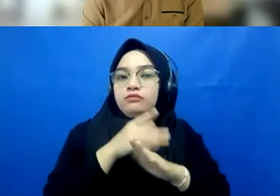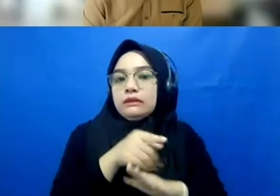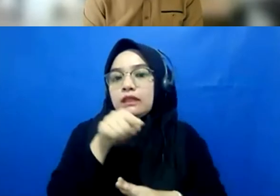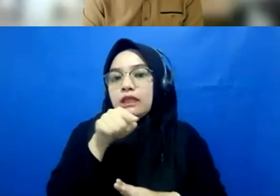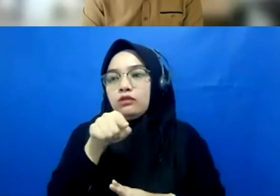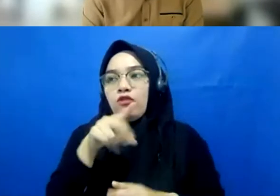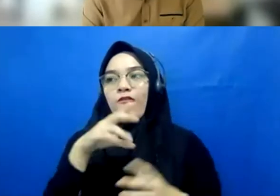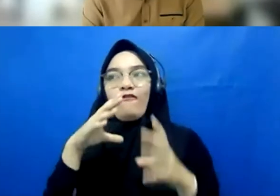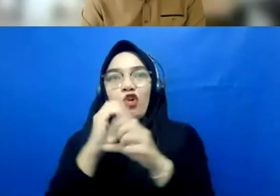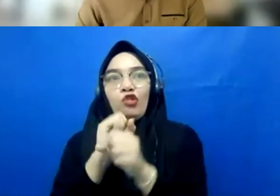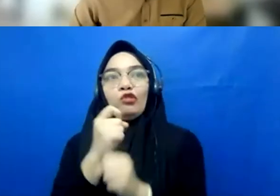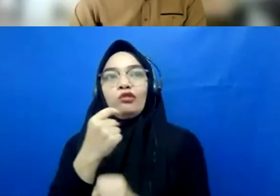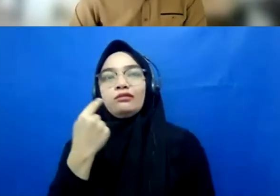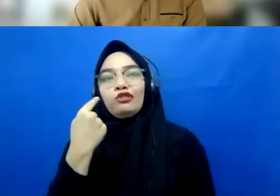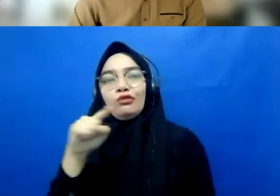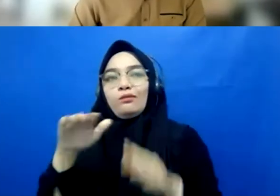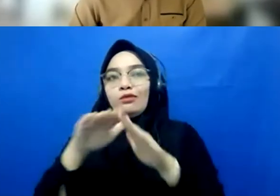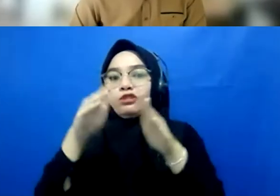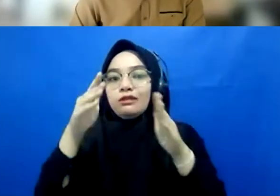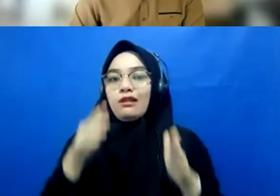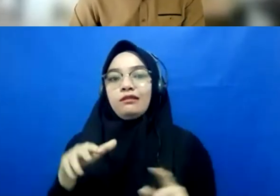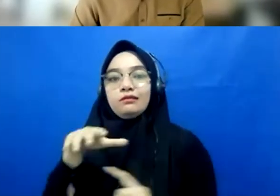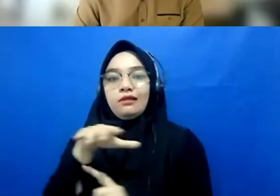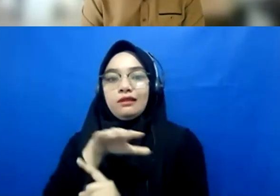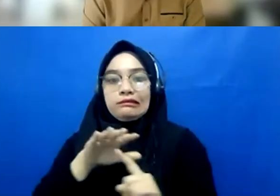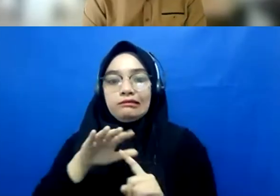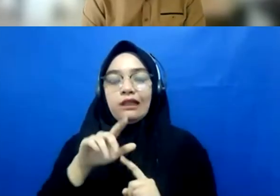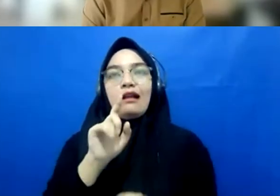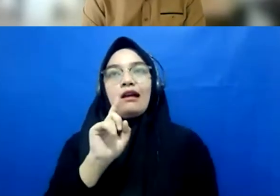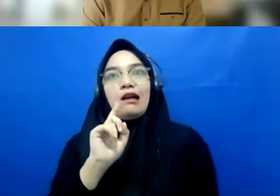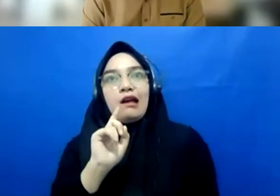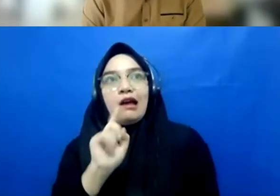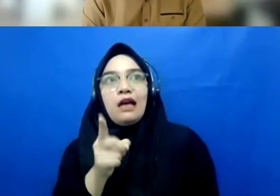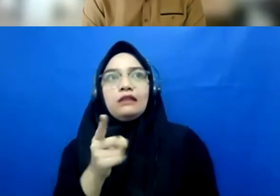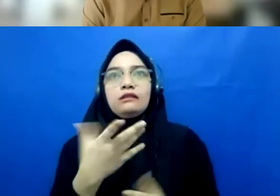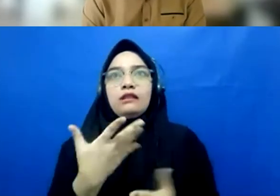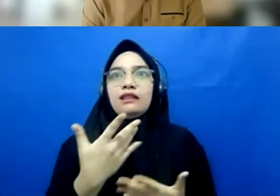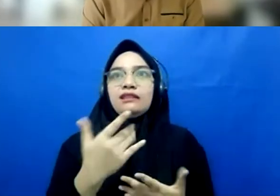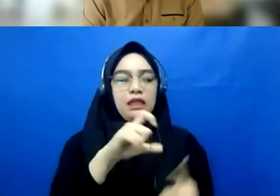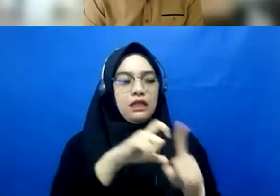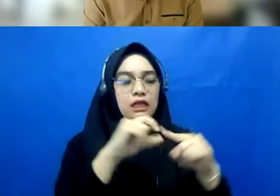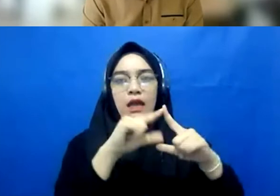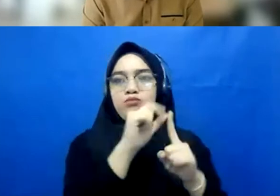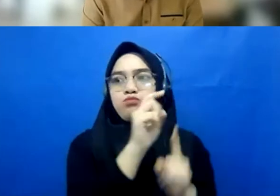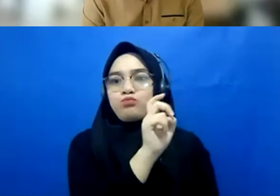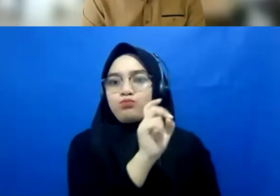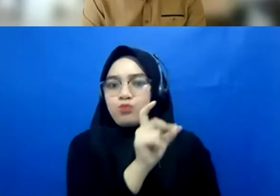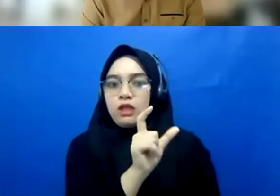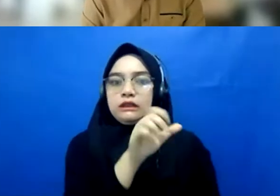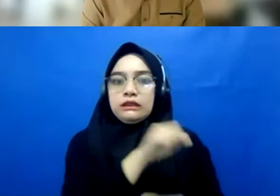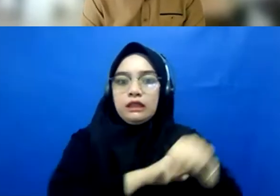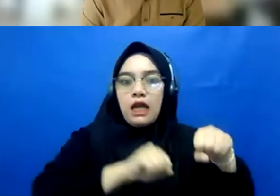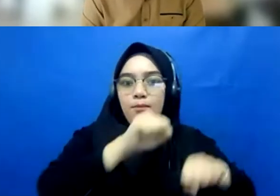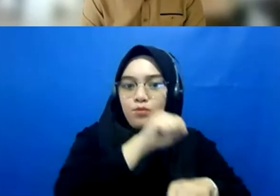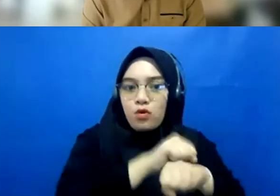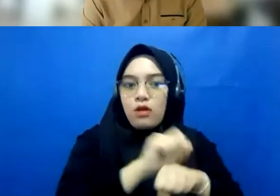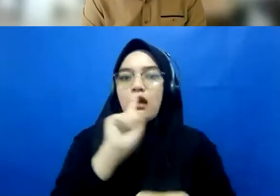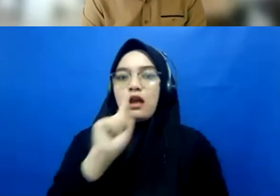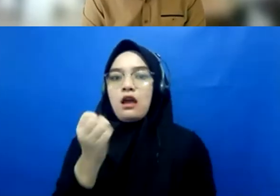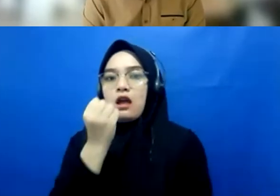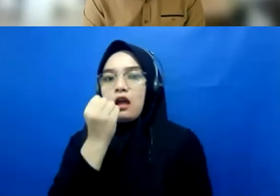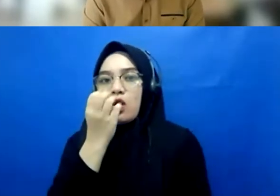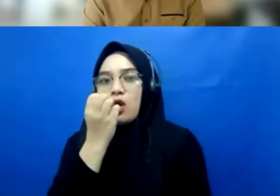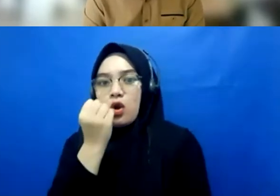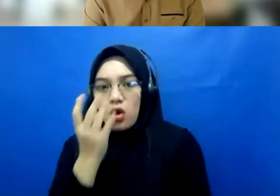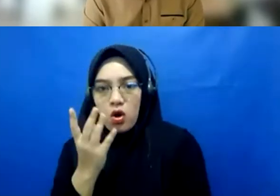and comprises Dignity Kitchen Singapore, Dignity Kitchen Hong Kong, and Dignity Mama Singapore,